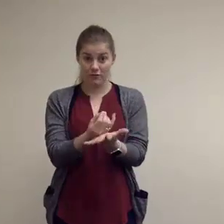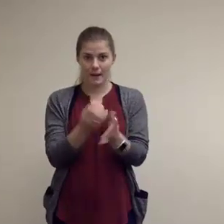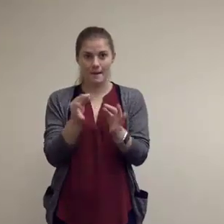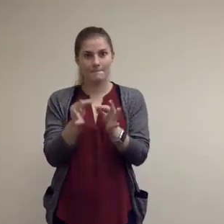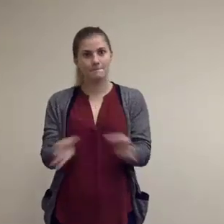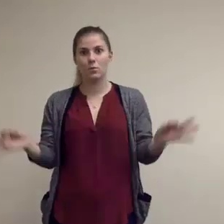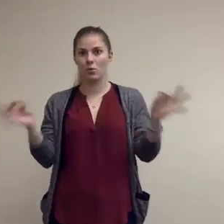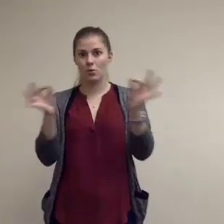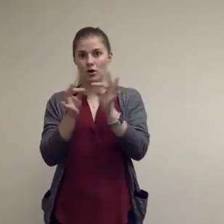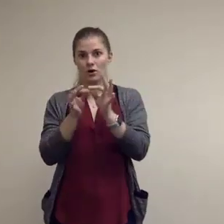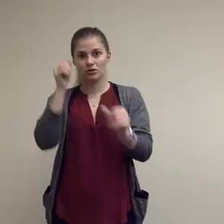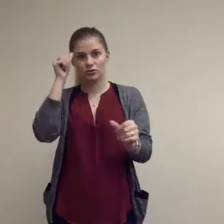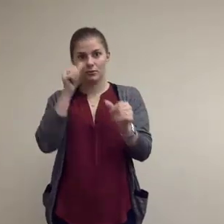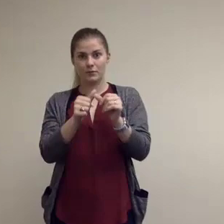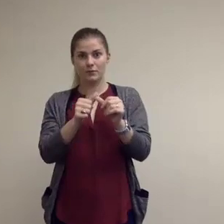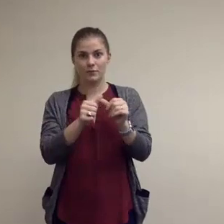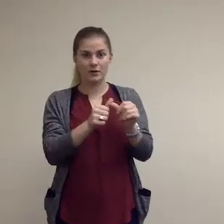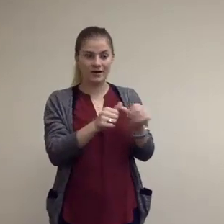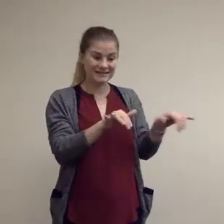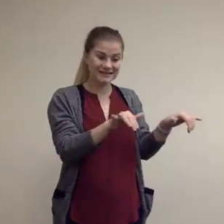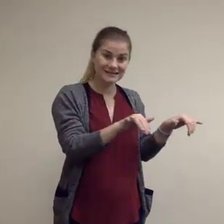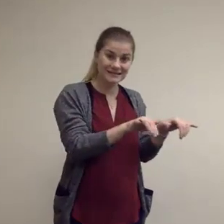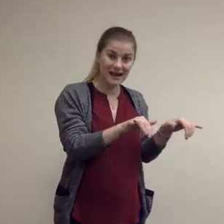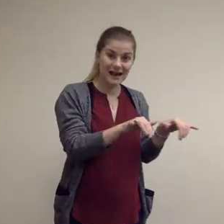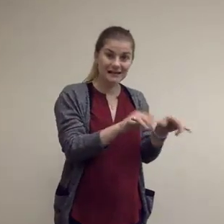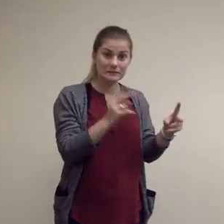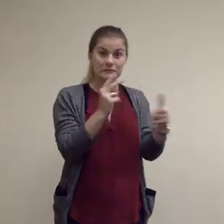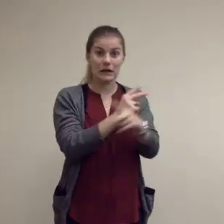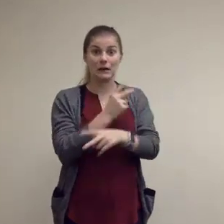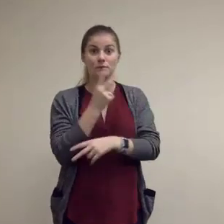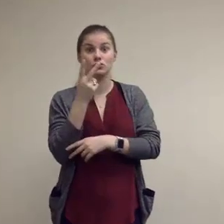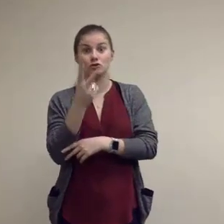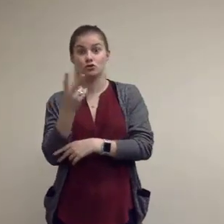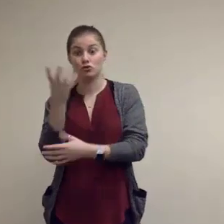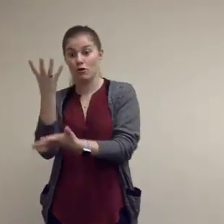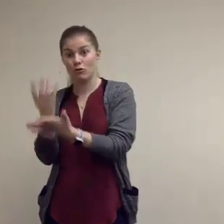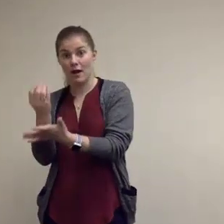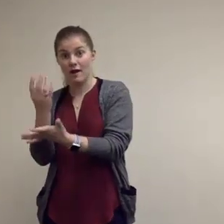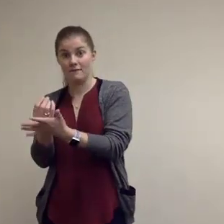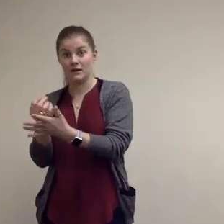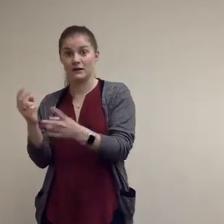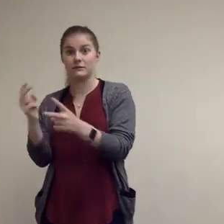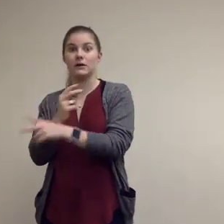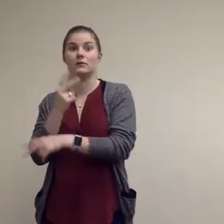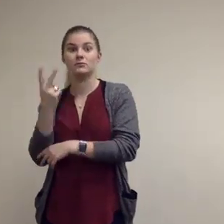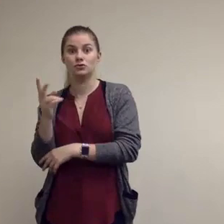the force, that if mass doubles, the force of gravity doubles. If the distance doubles, the force of